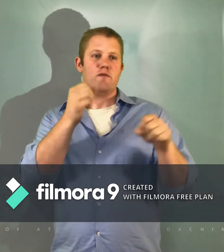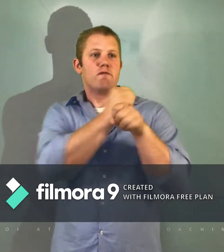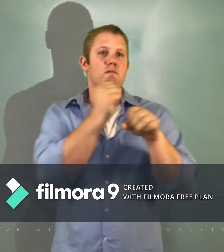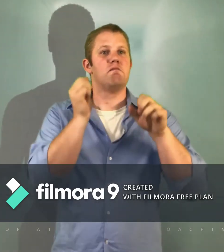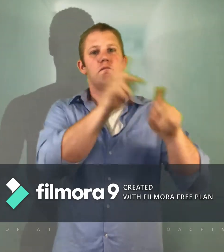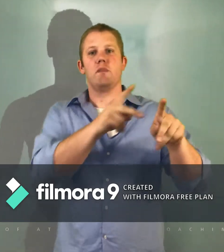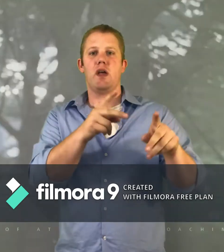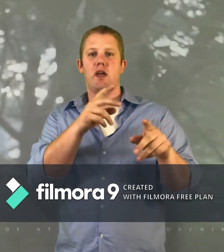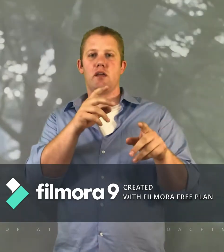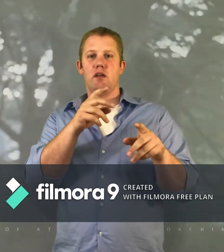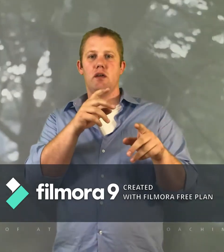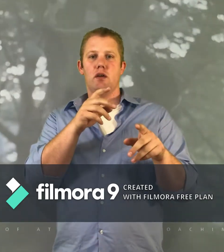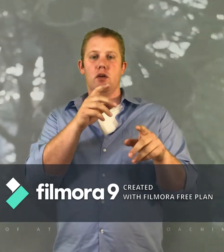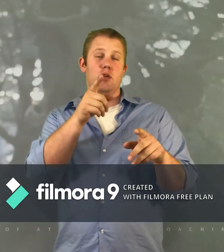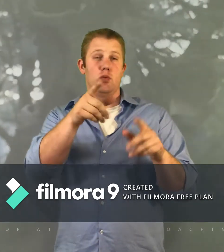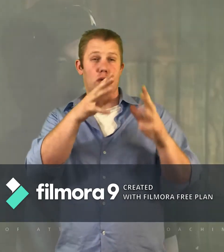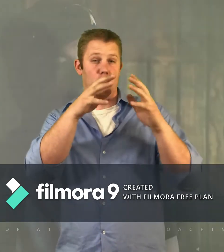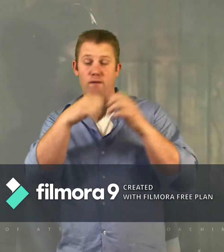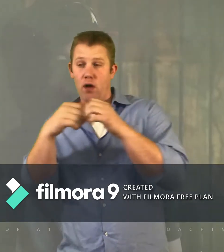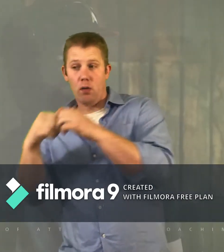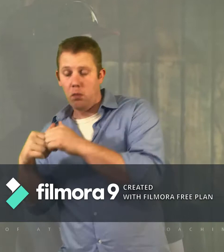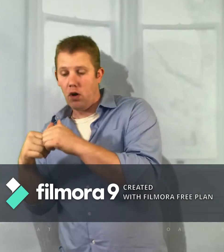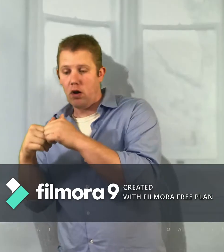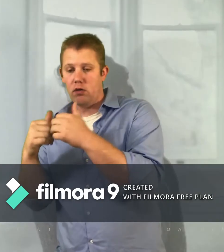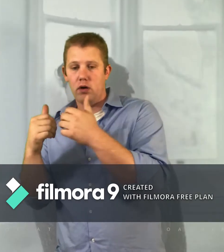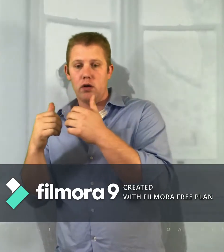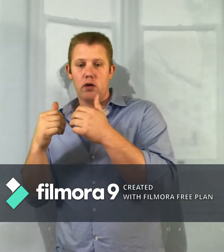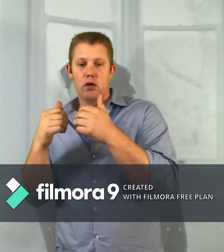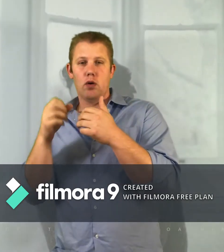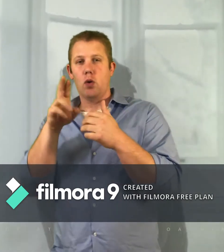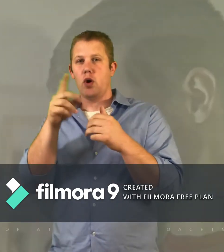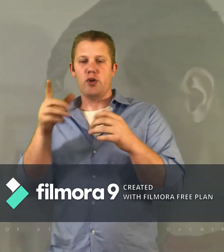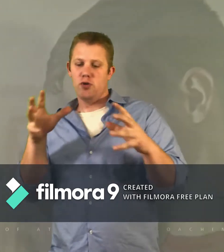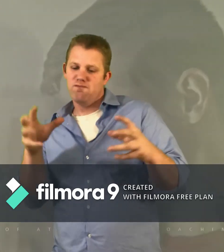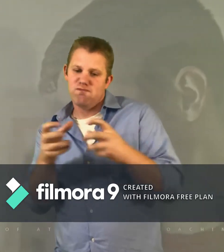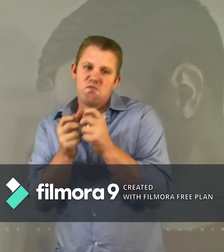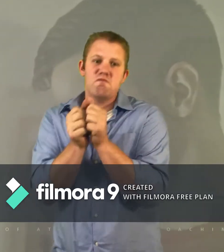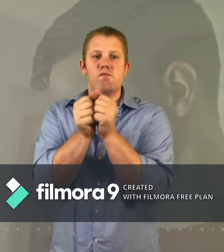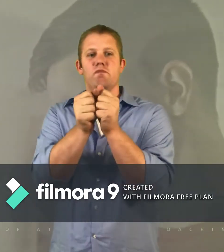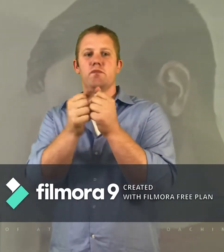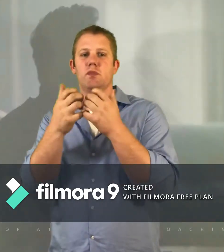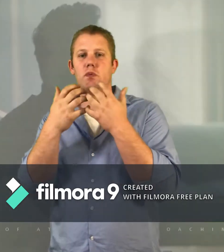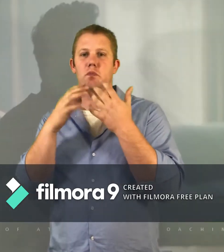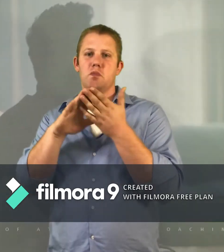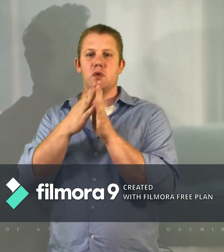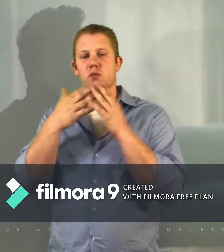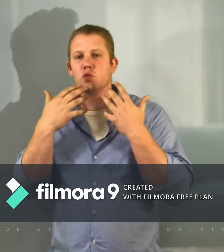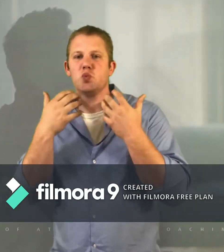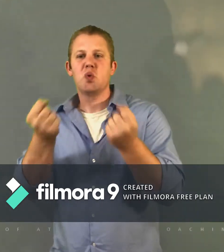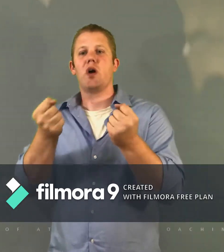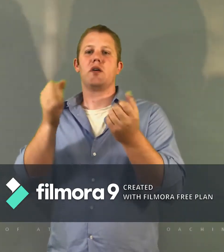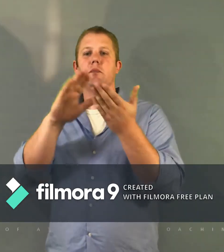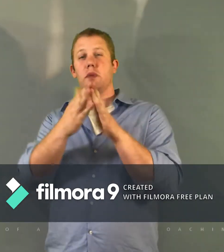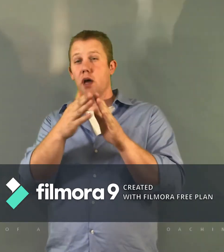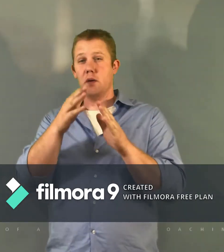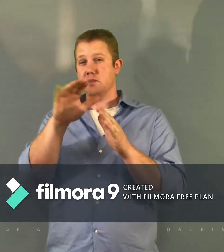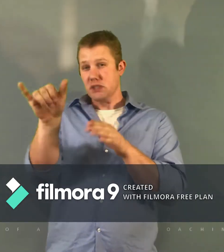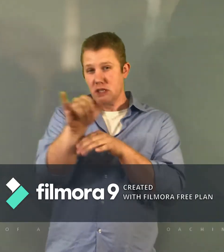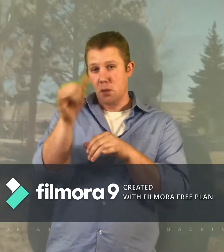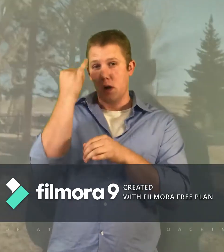you meet that adversity with falling apart, becoming weaker in the areas that broke, or you bind them and mend them, and